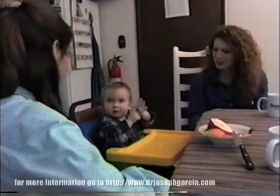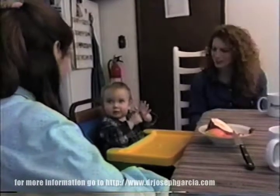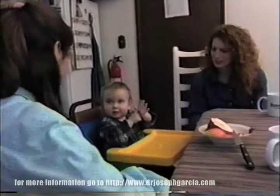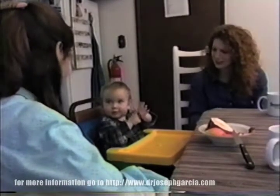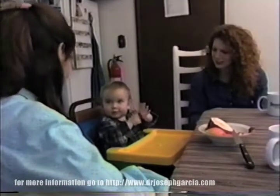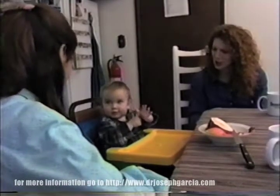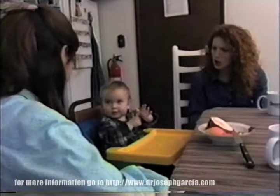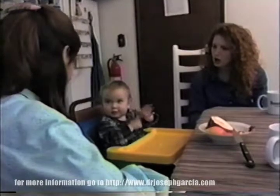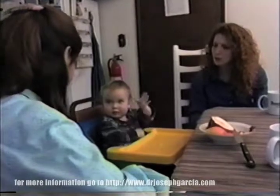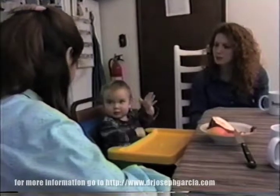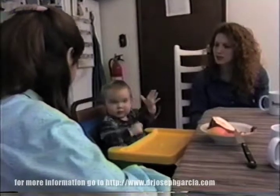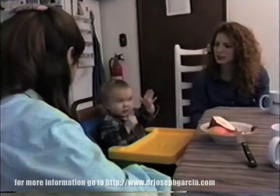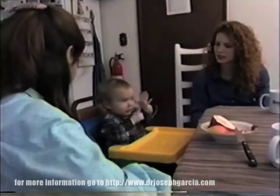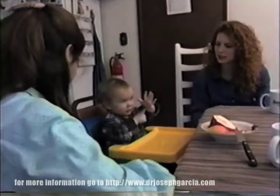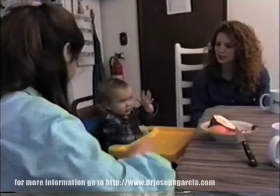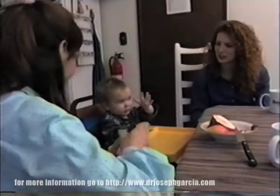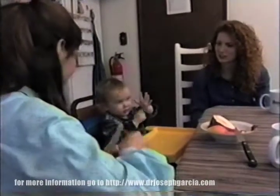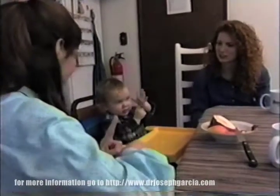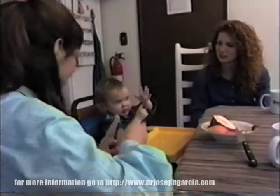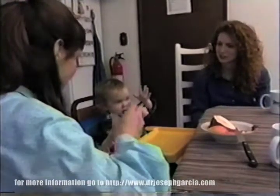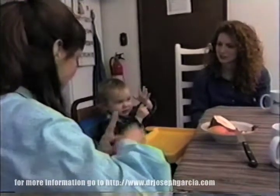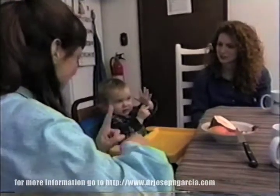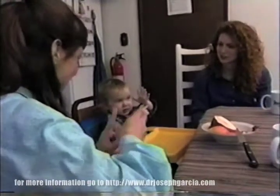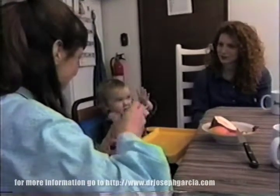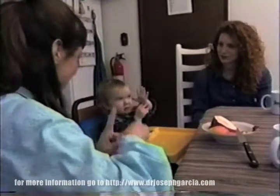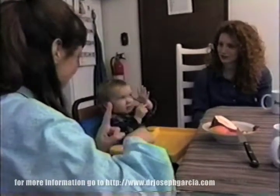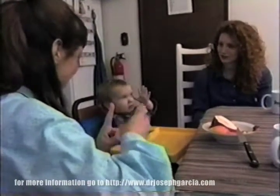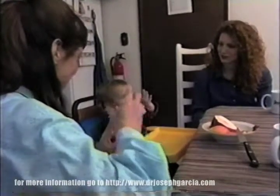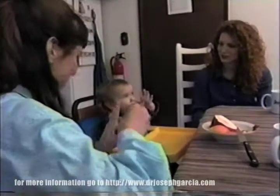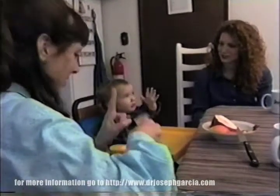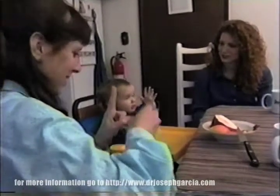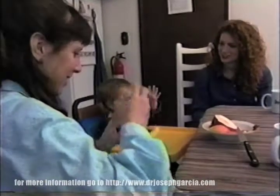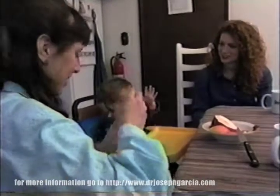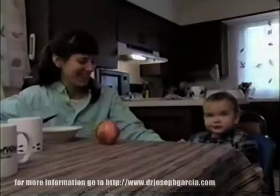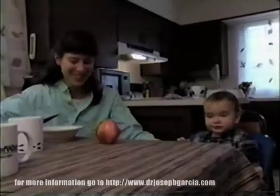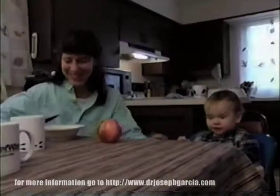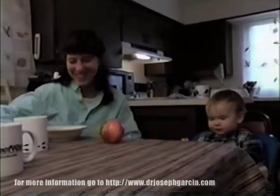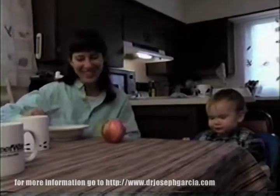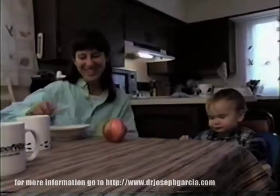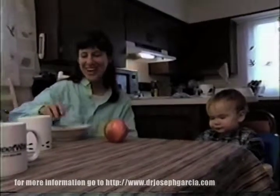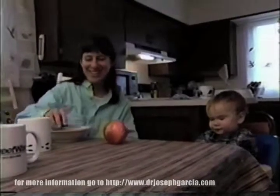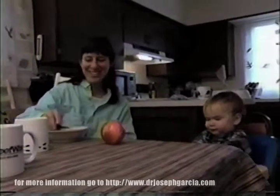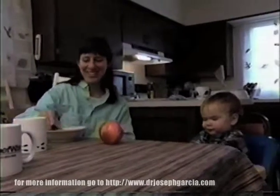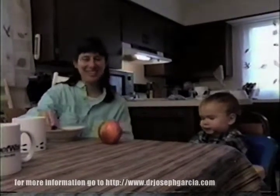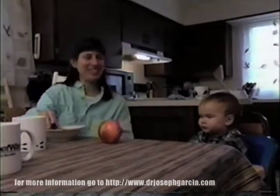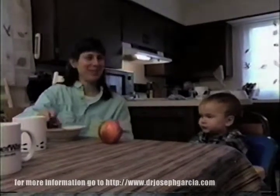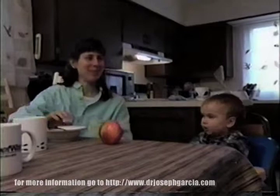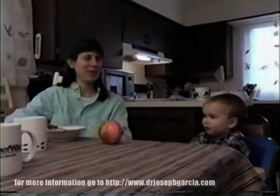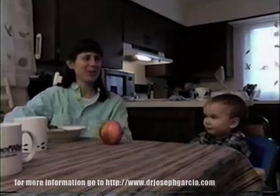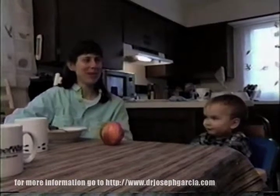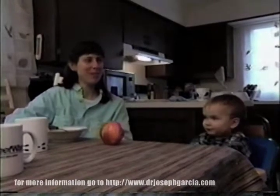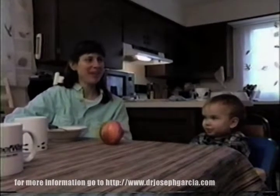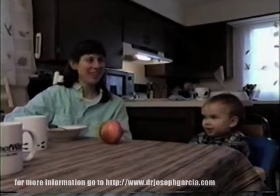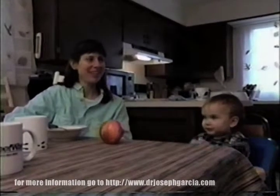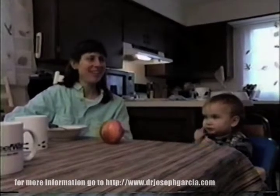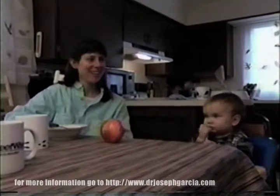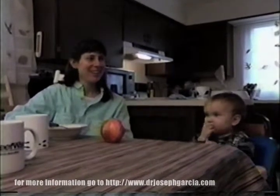a form of sign language developed especially for babies. I'm just constantly blown away by